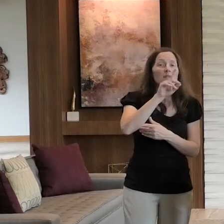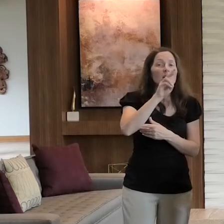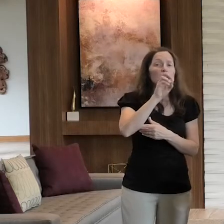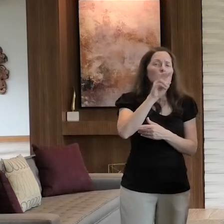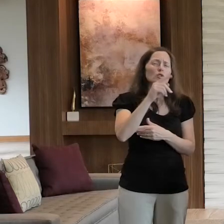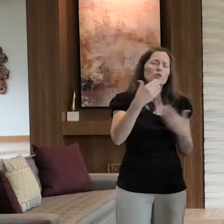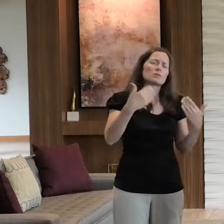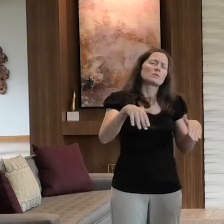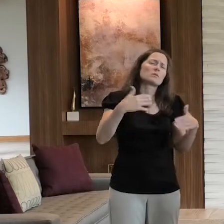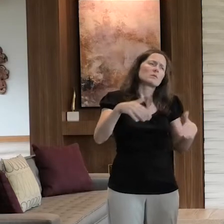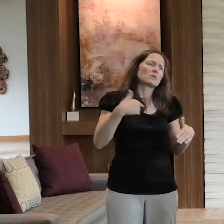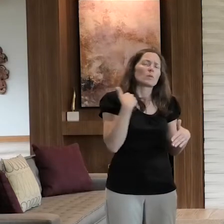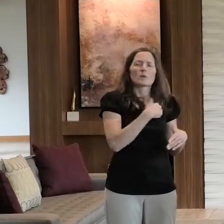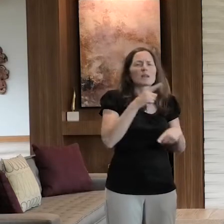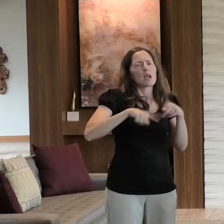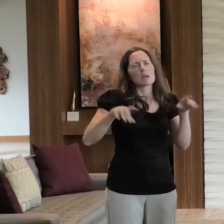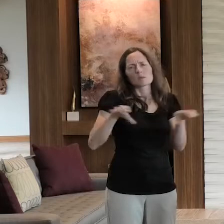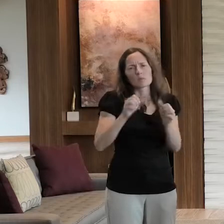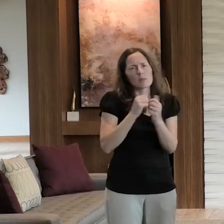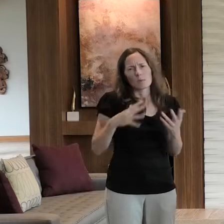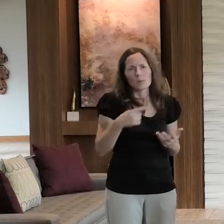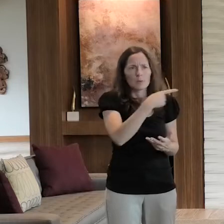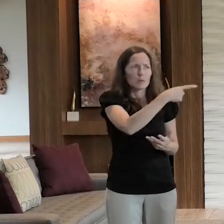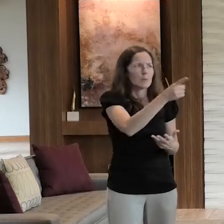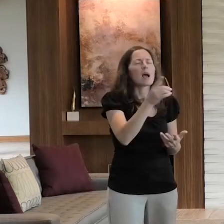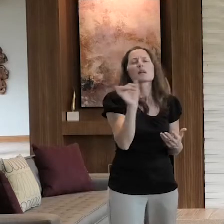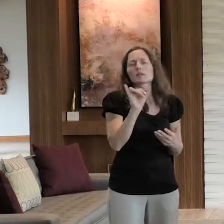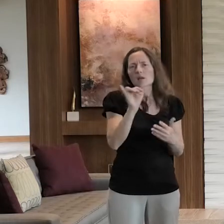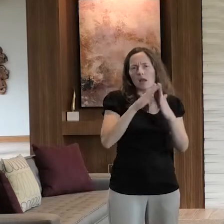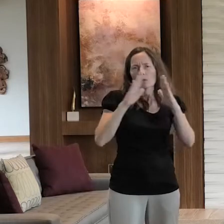Housing Corporation, and I know there's several people here.